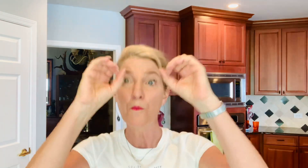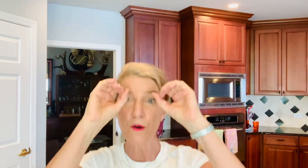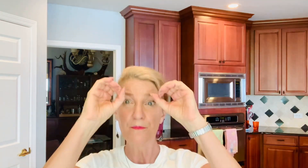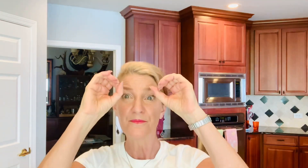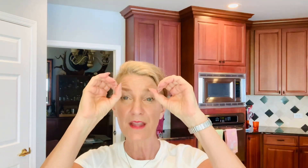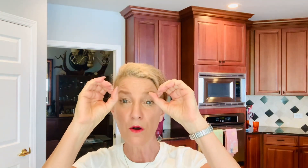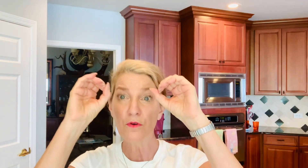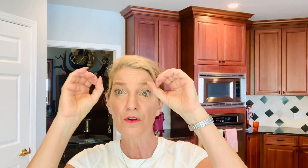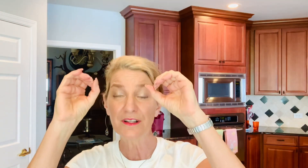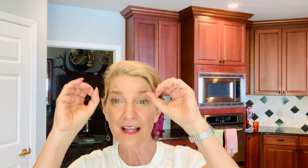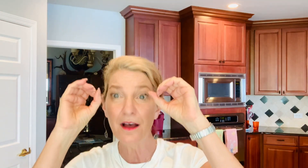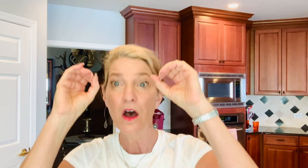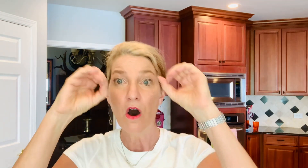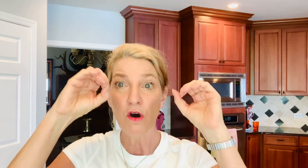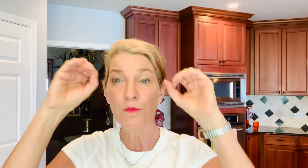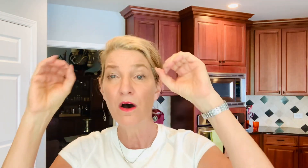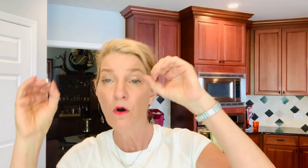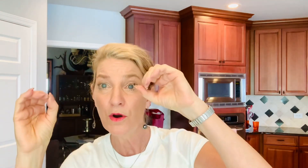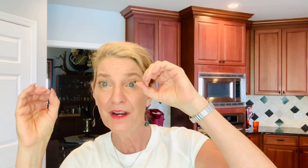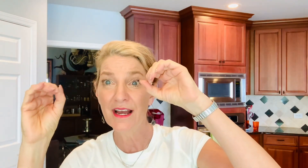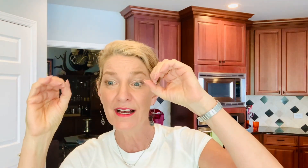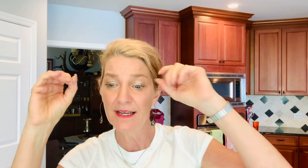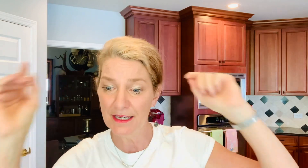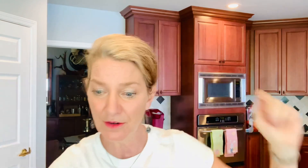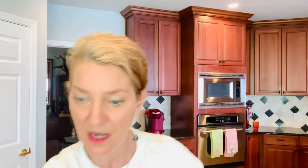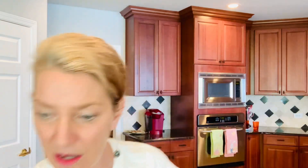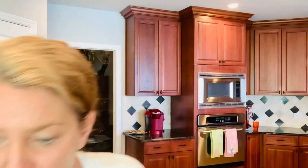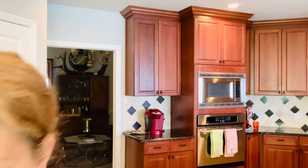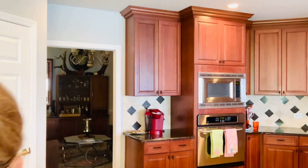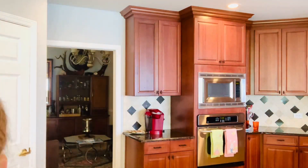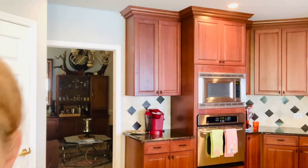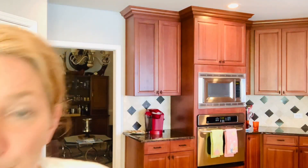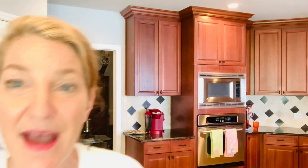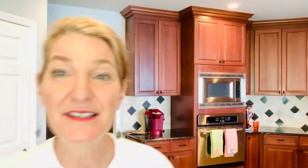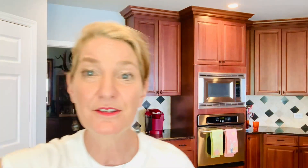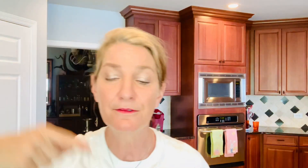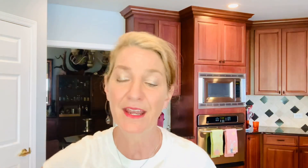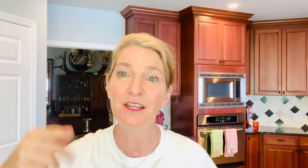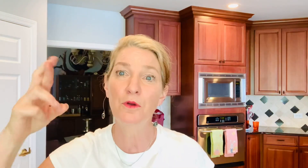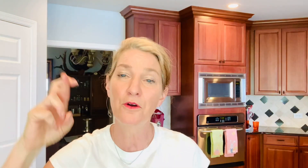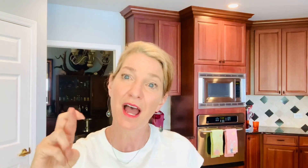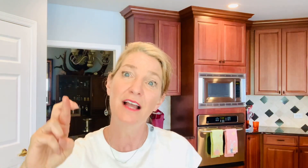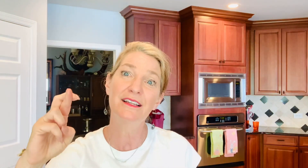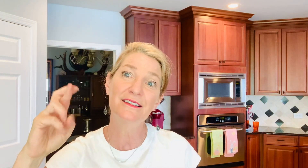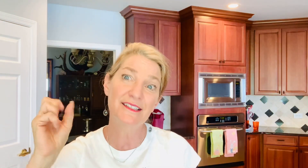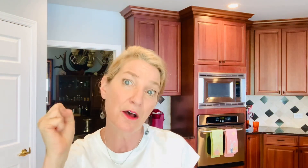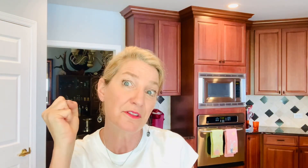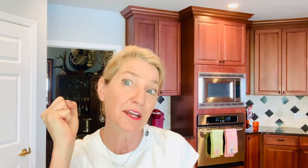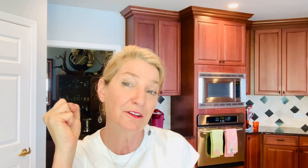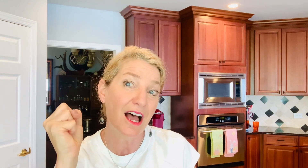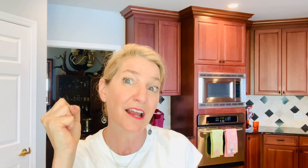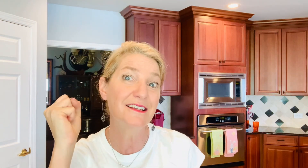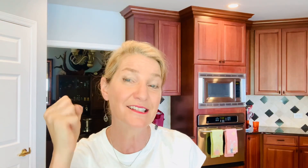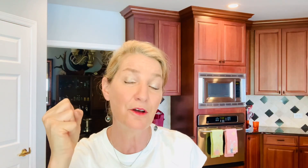Oklahoma, Oregon, here it goes, Pennsylvania, Rhode Island, South Carolina, South